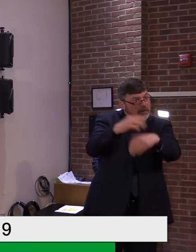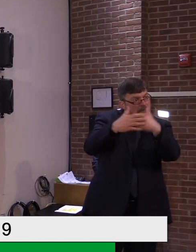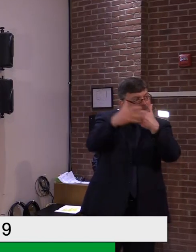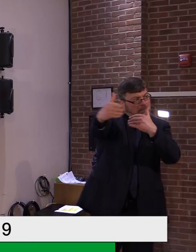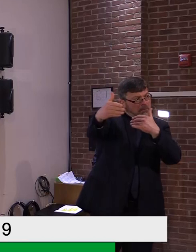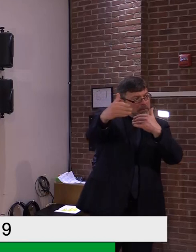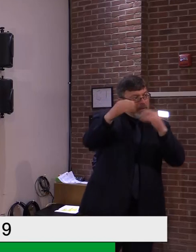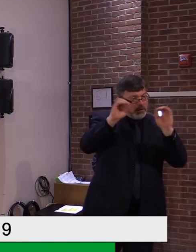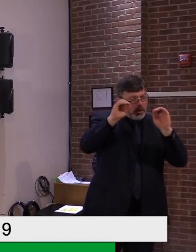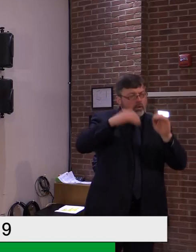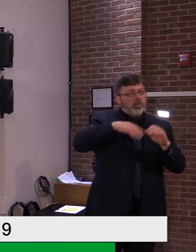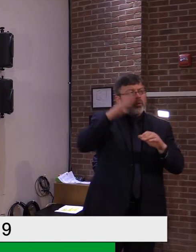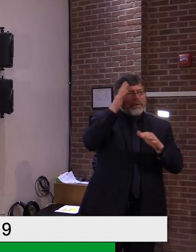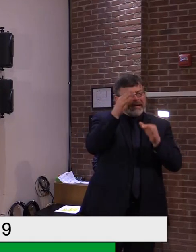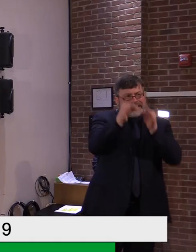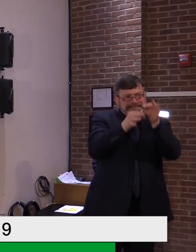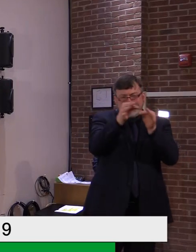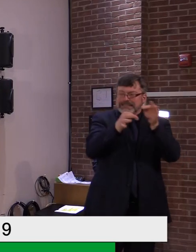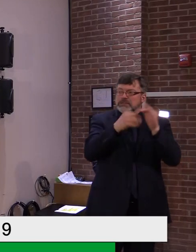this.